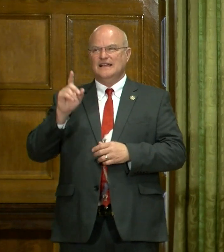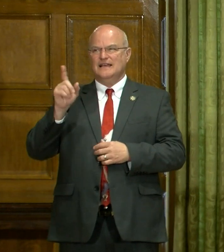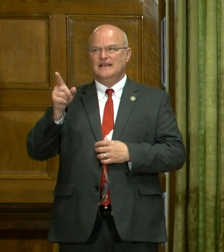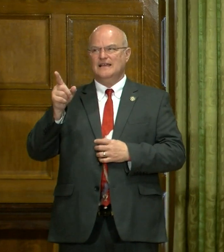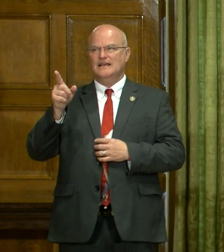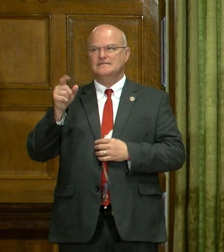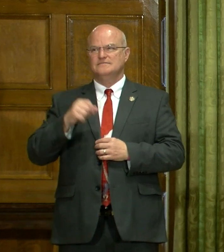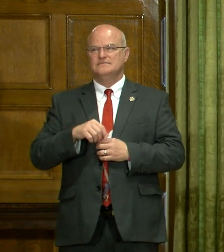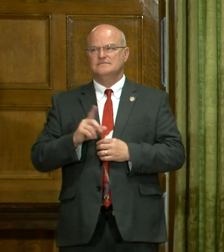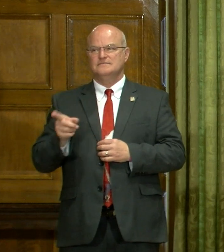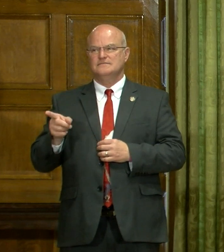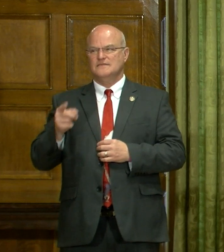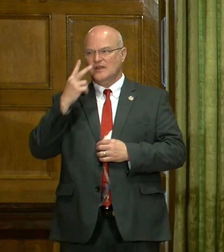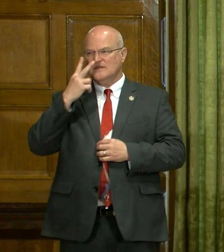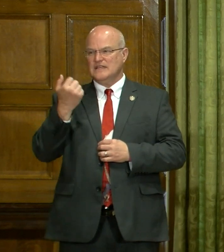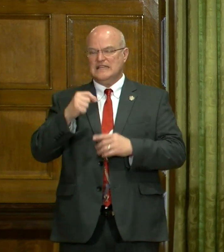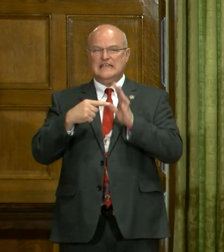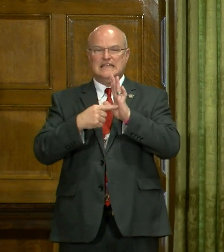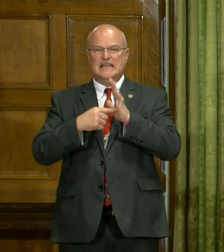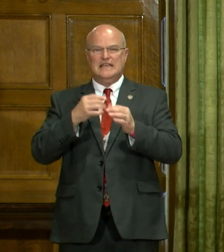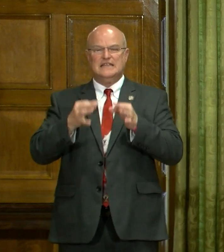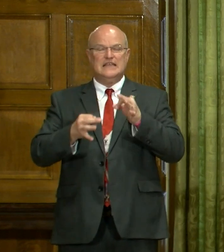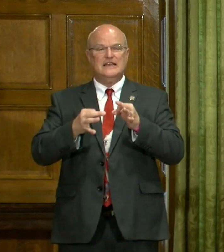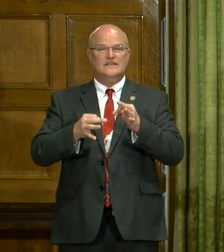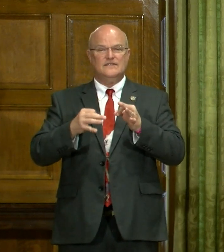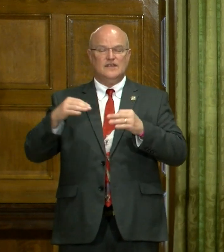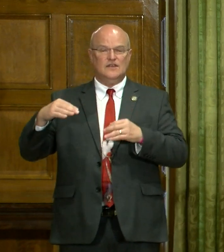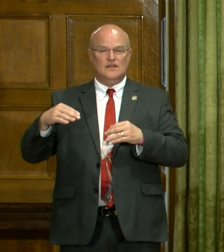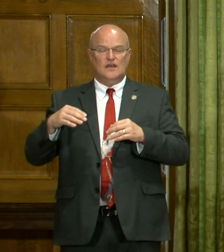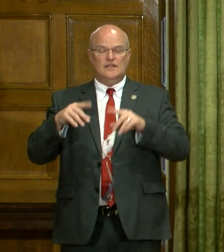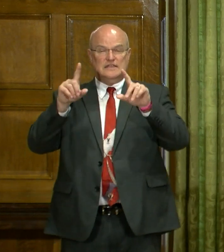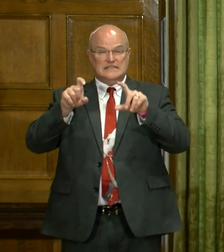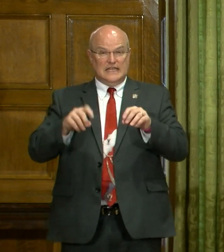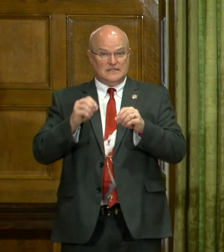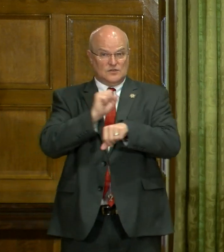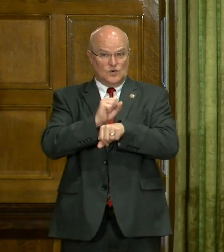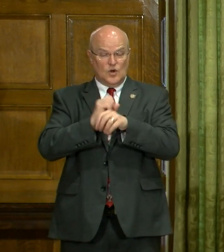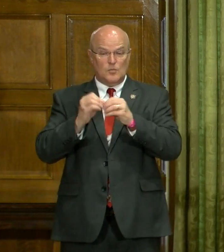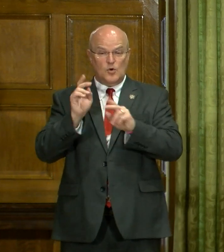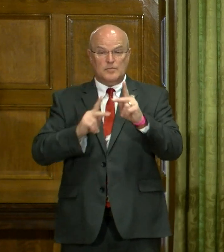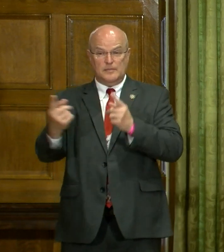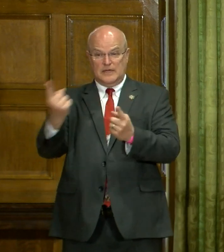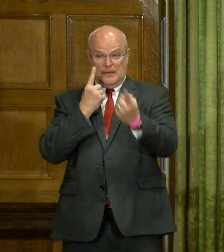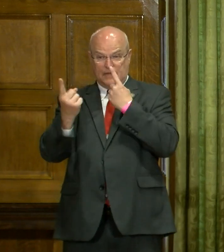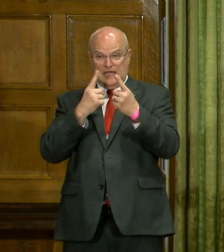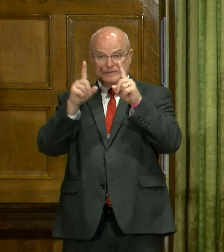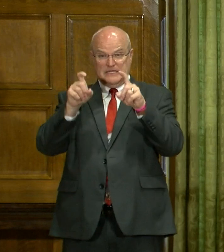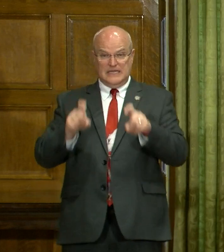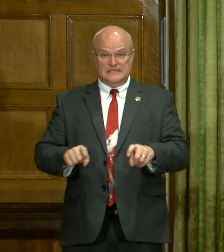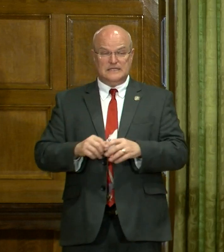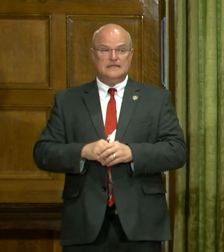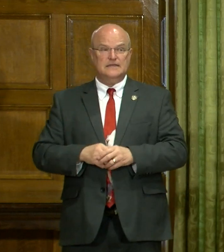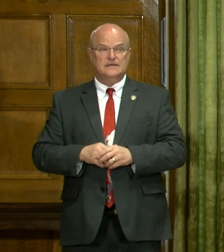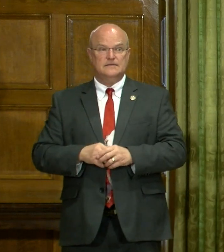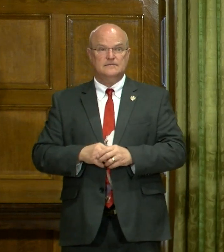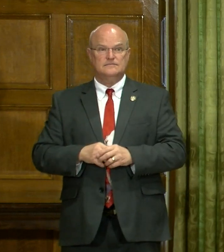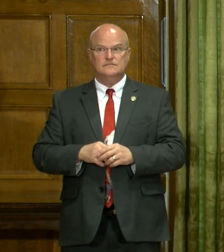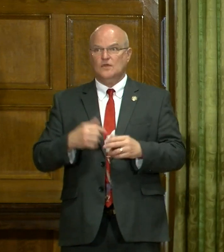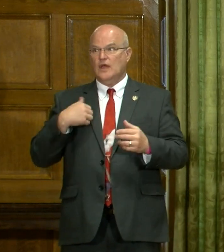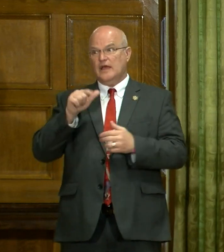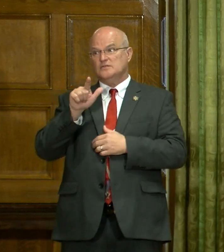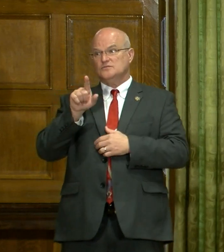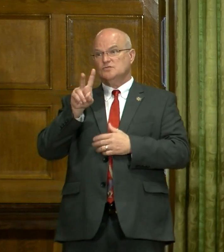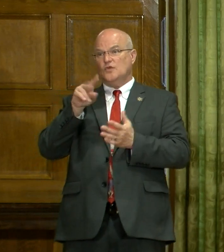Yes. Have you seen any indication about whether the surge is working? Like, are more people coming out to get tested? Or? Well, shucks,